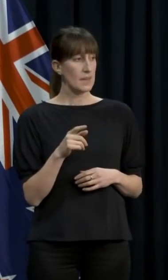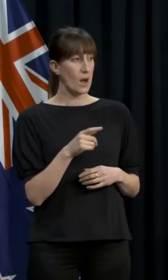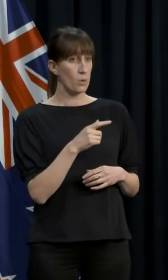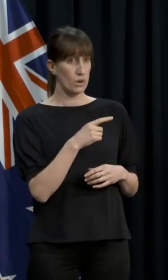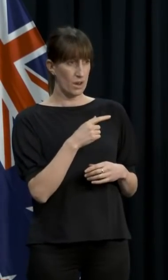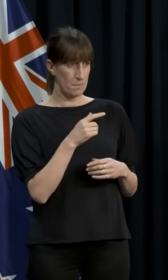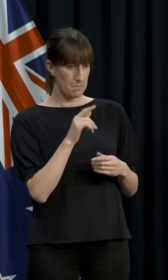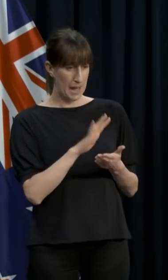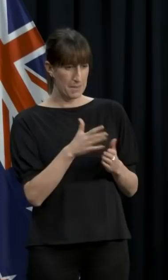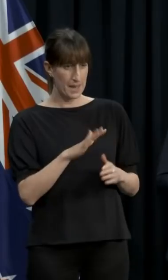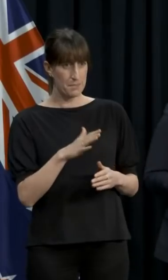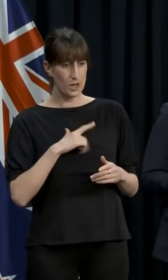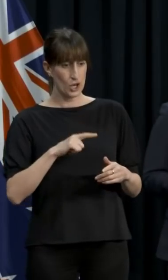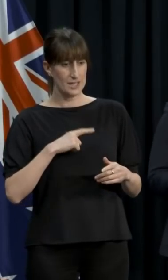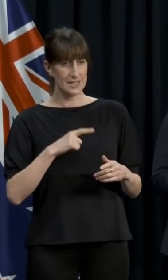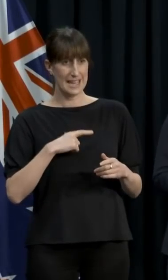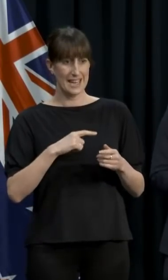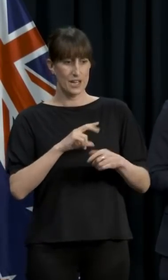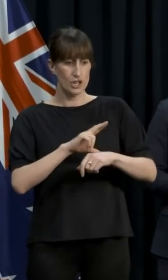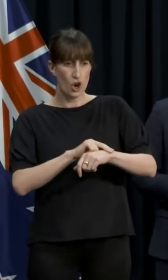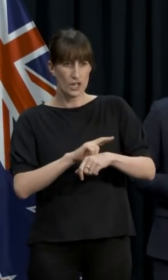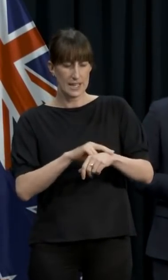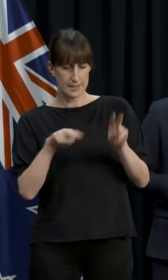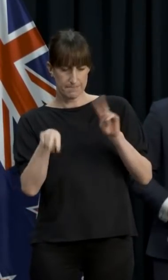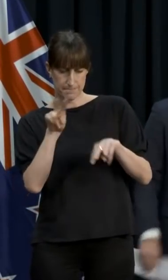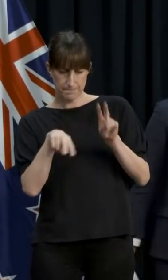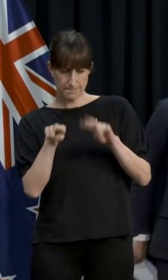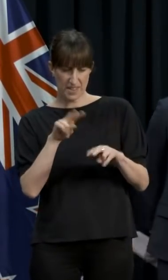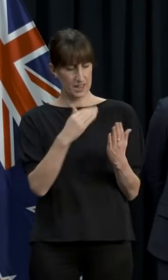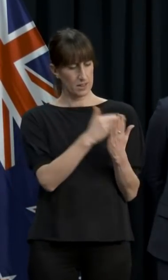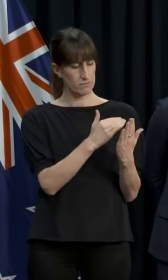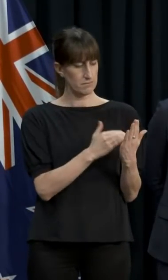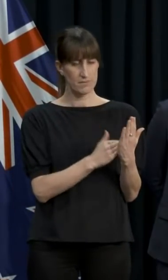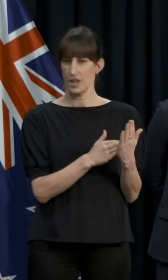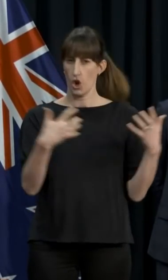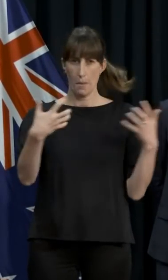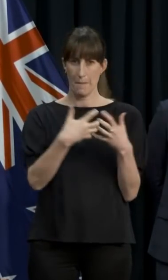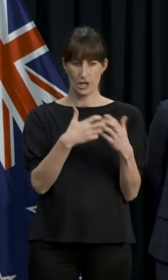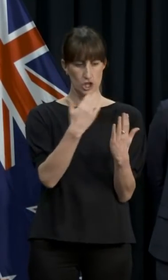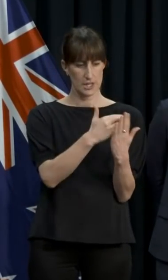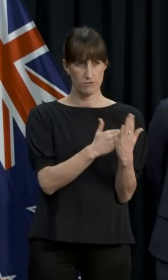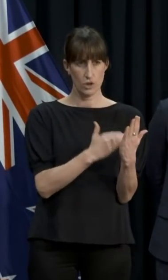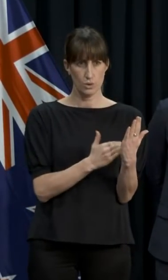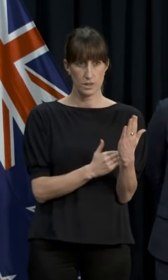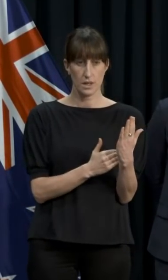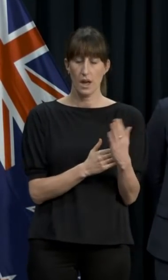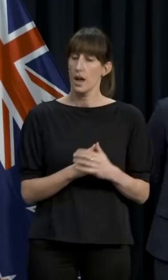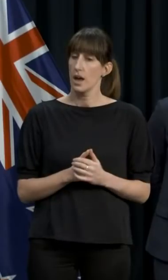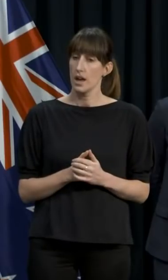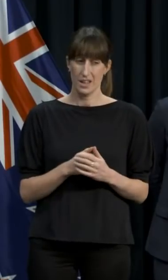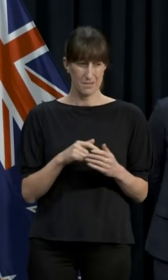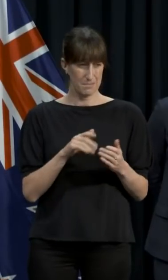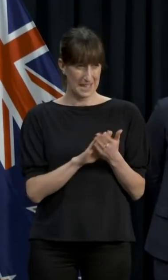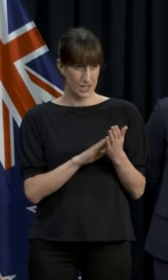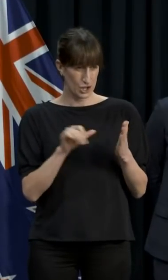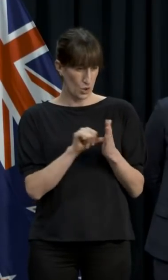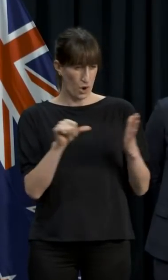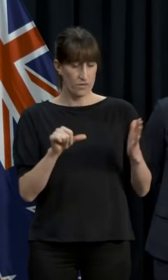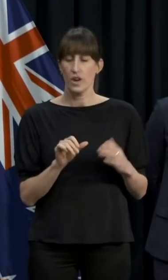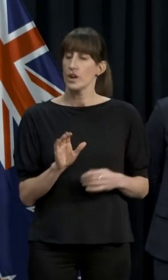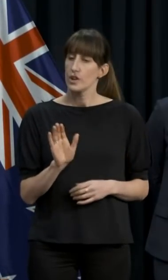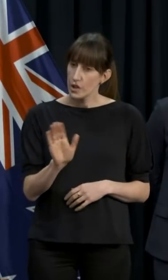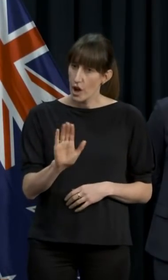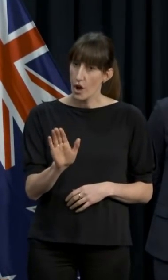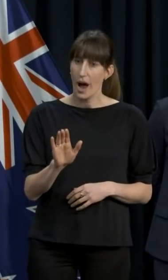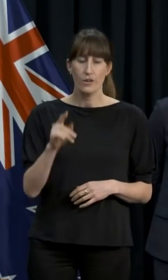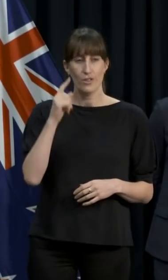to comment on that. Thank you, Minister. So I don't think the case definition is too stringent. I'd make two comments. First of all, to